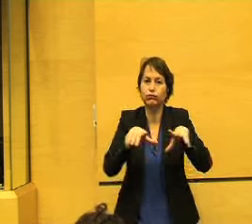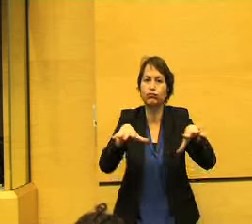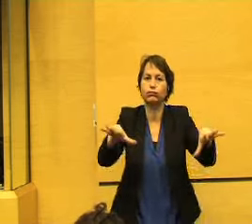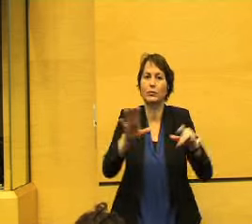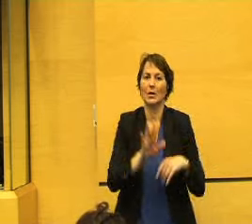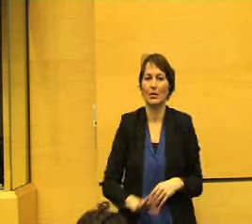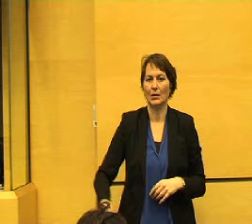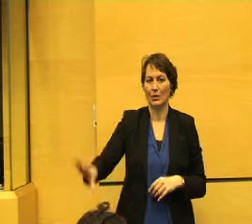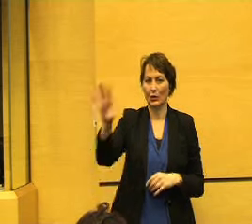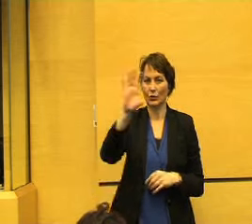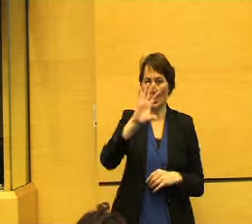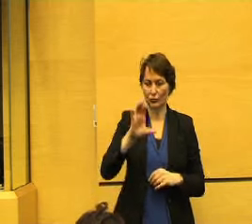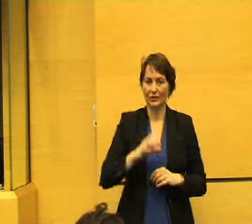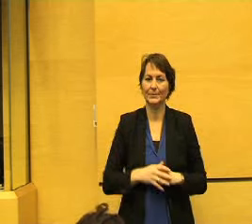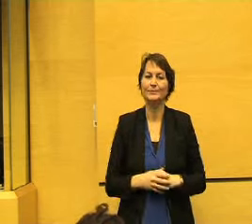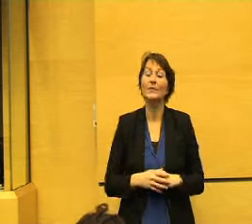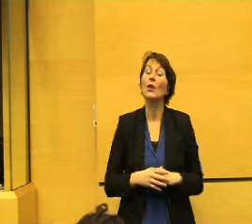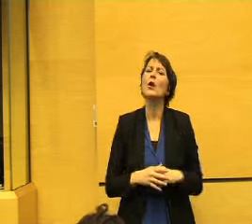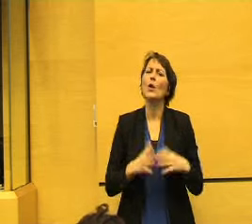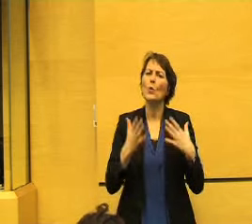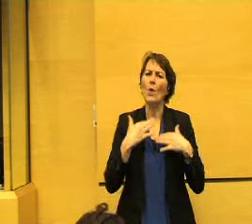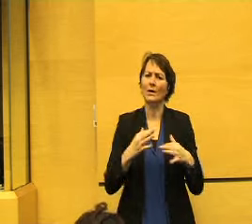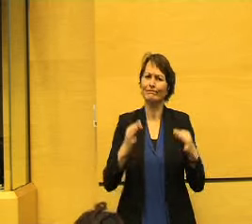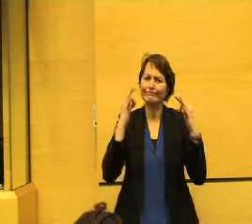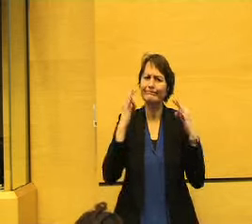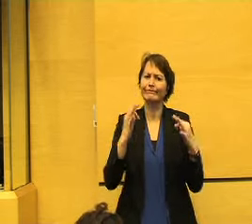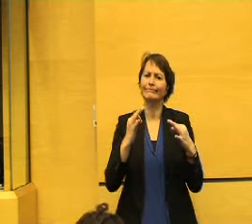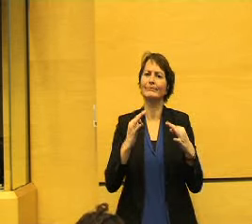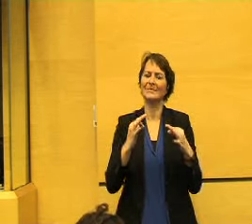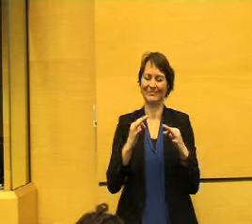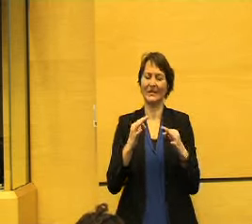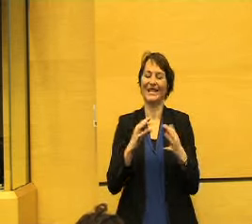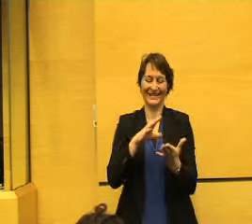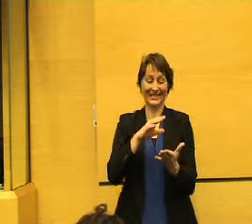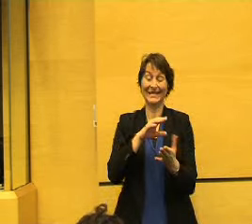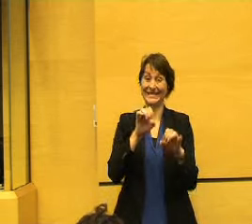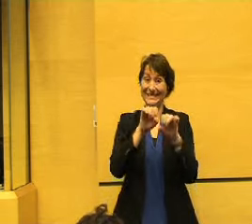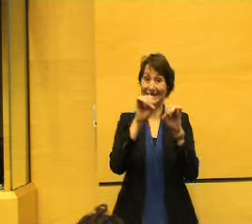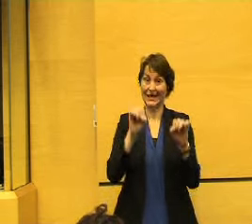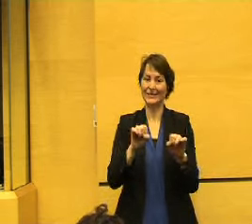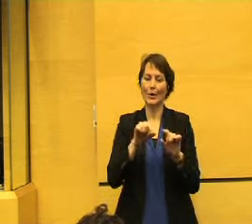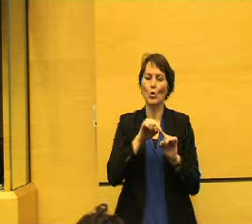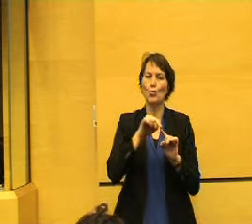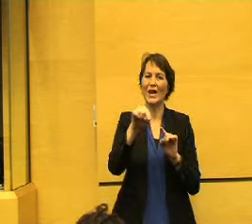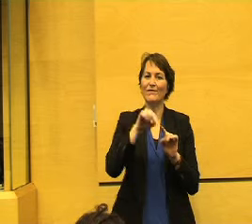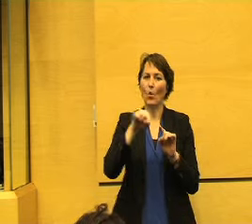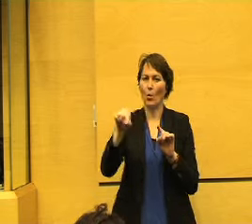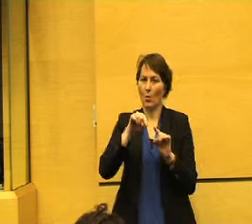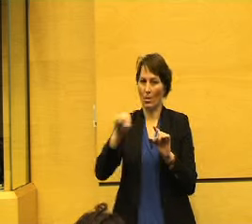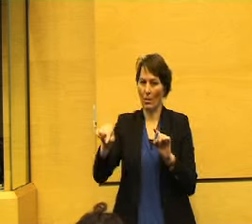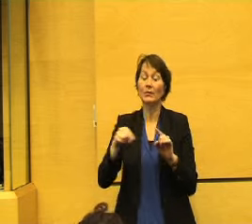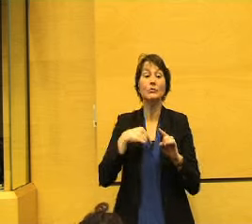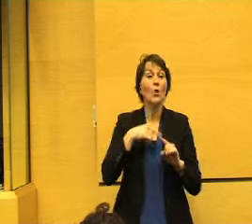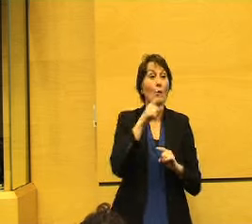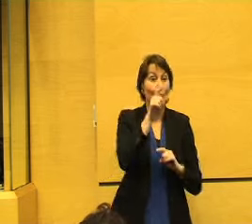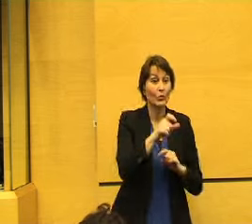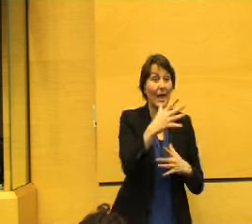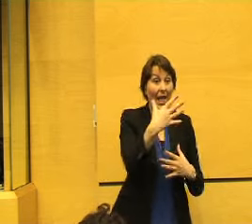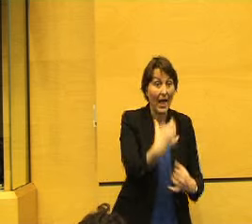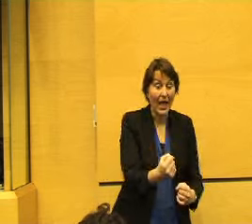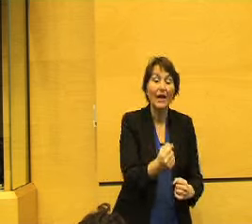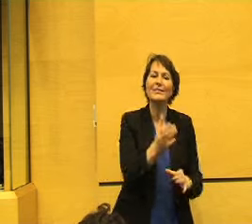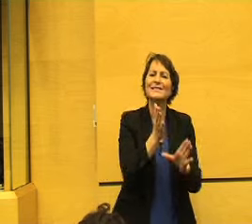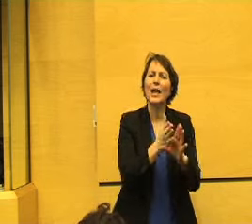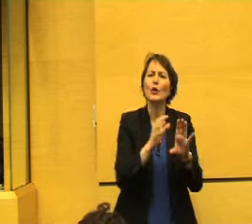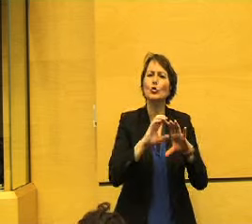to develop the proper referral system for these patients with psychosocial disability and child with